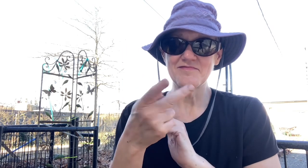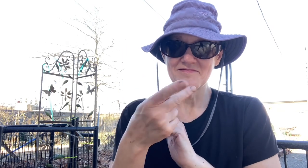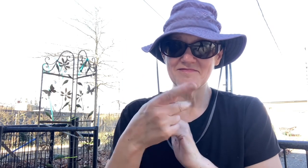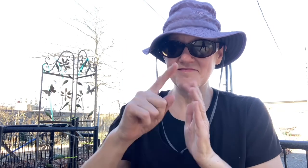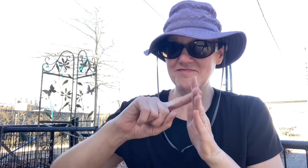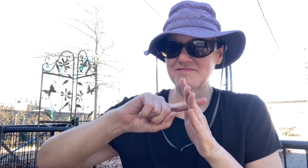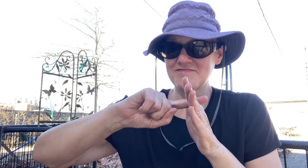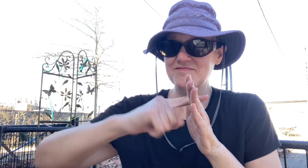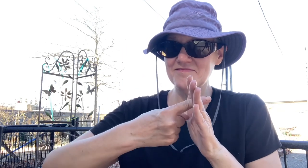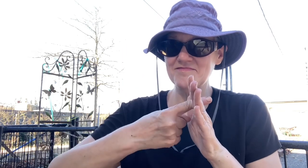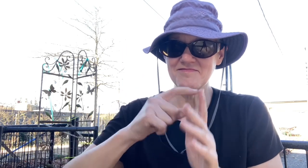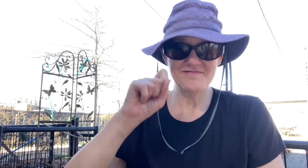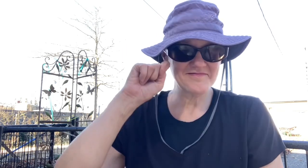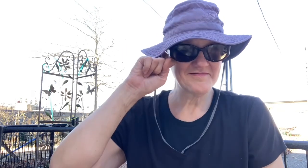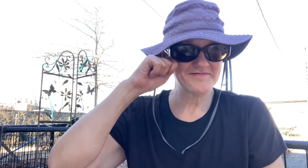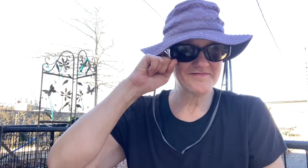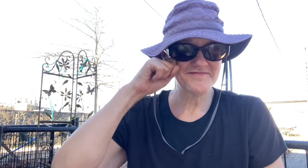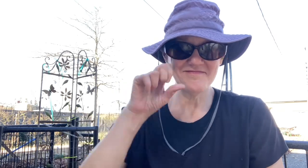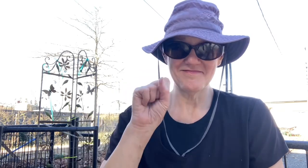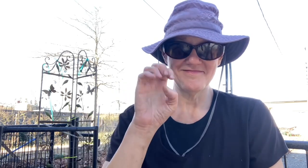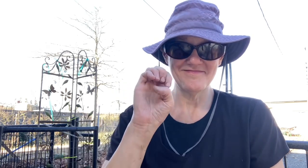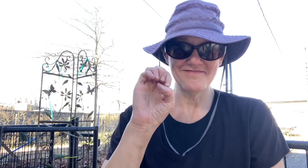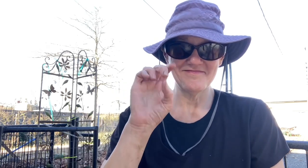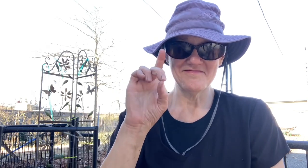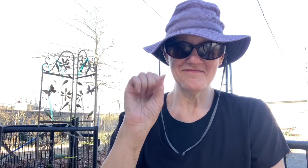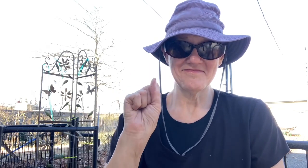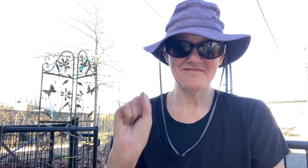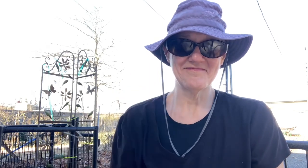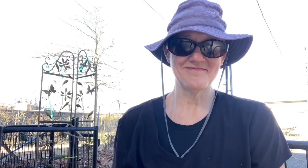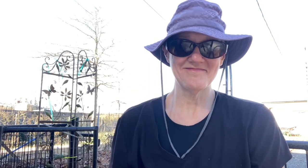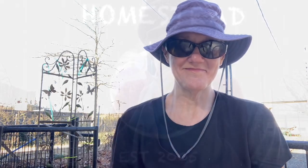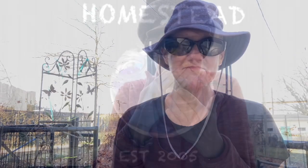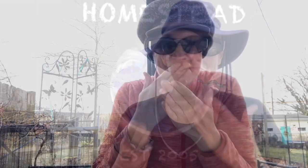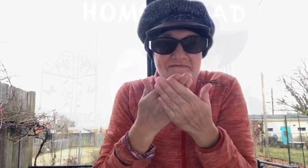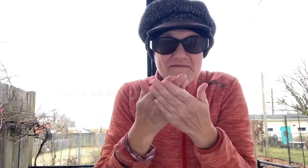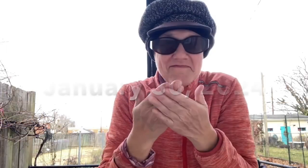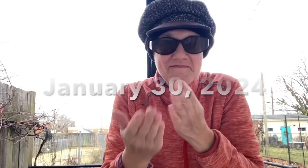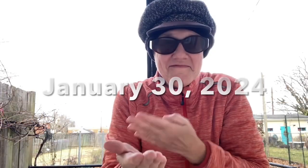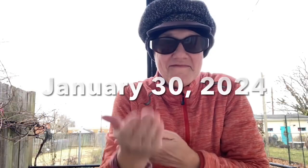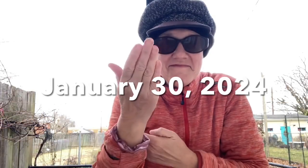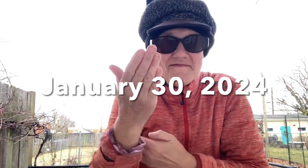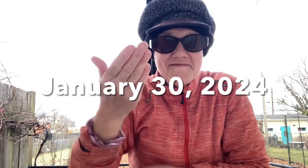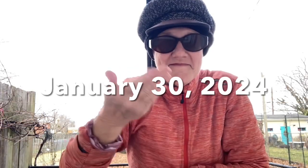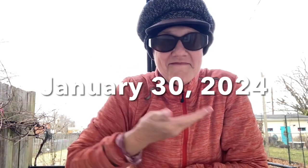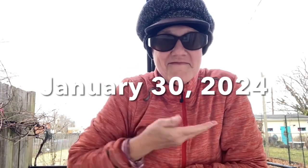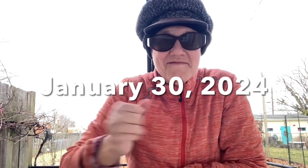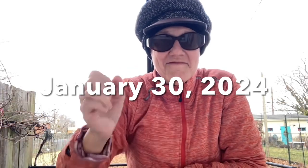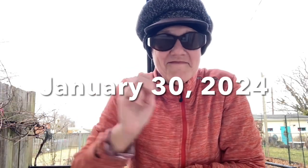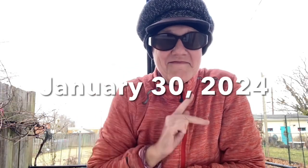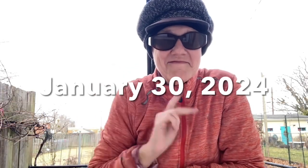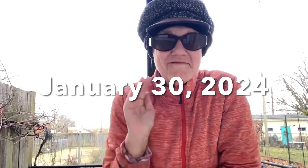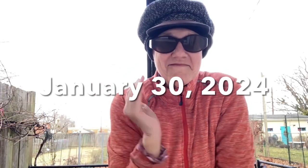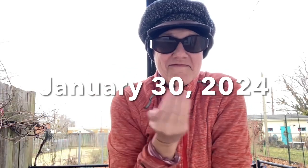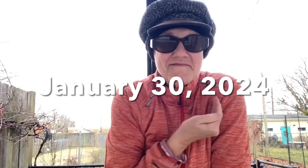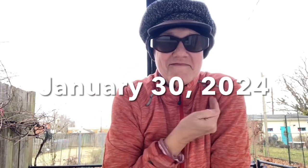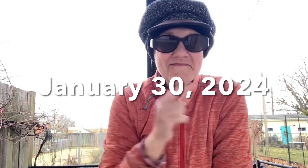Next video, we're going to start our onion seeds. Good morning and welcome back to